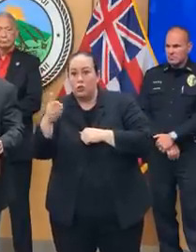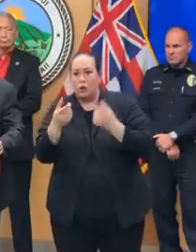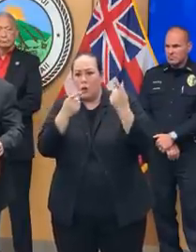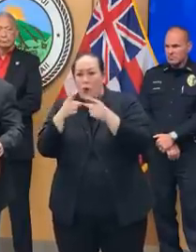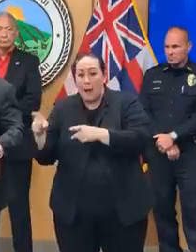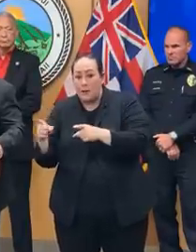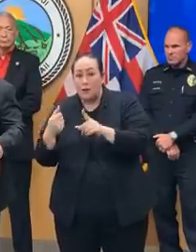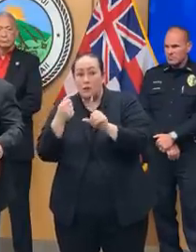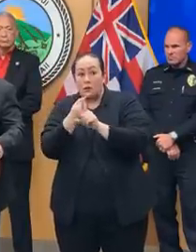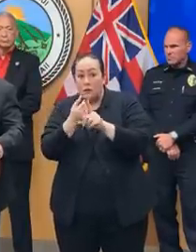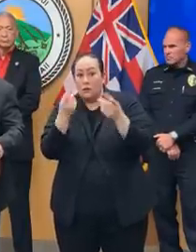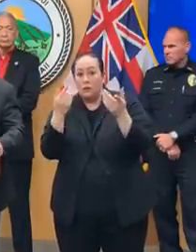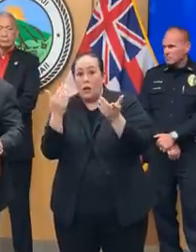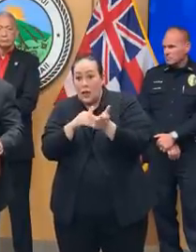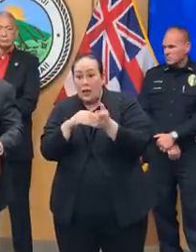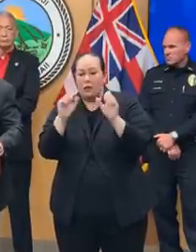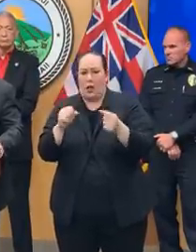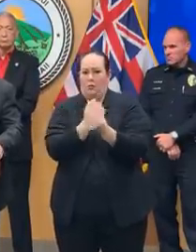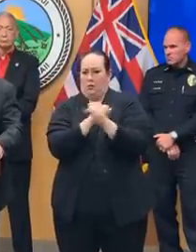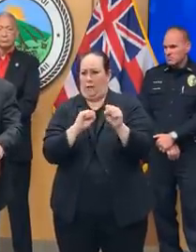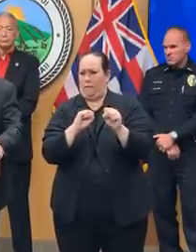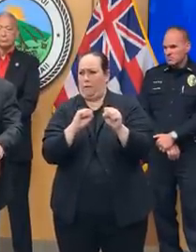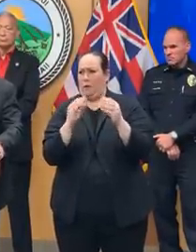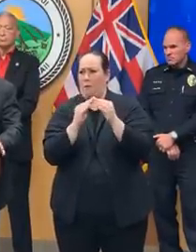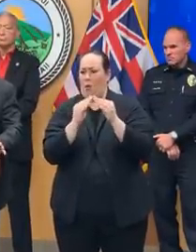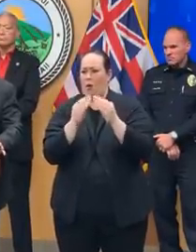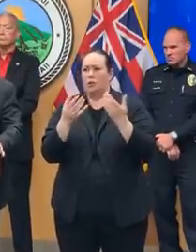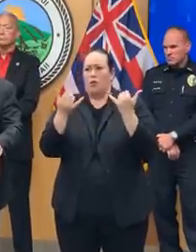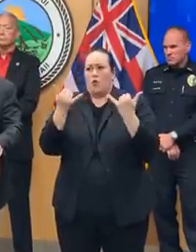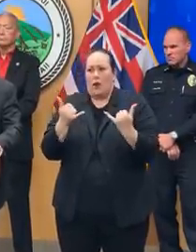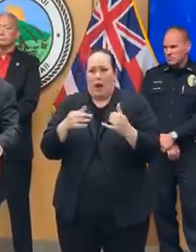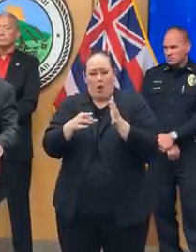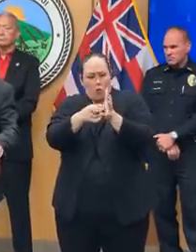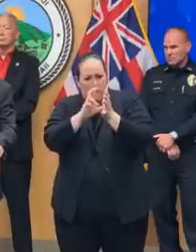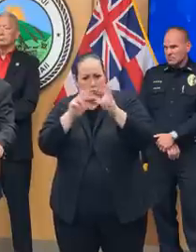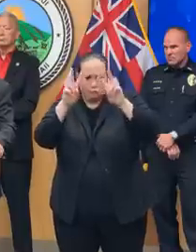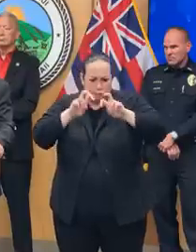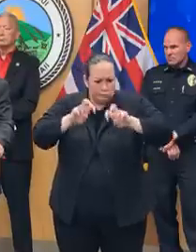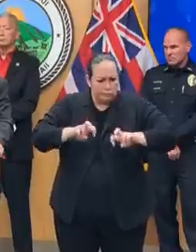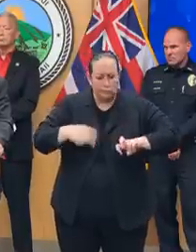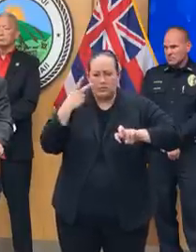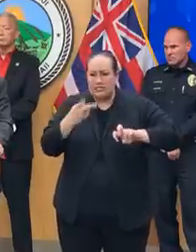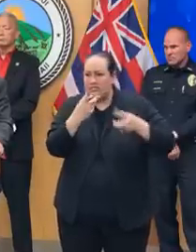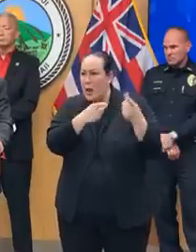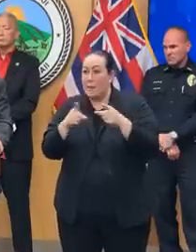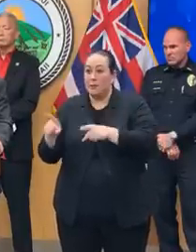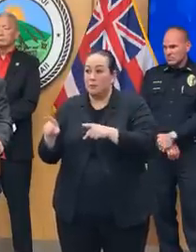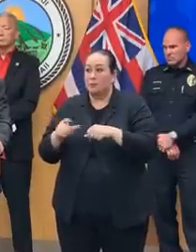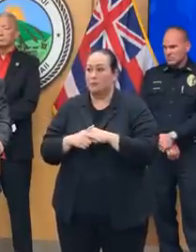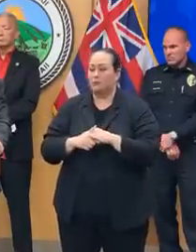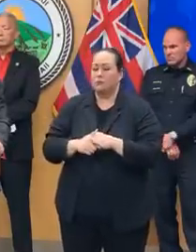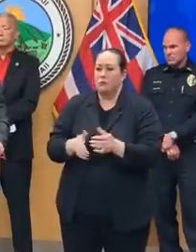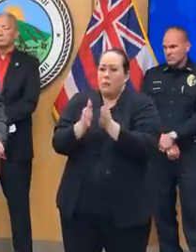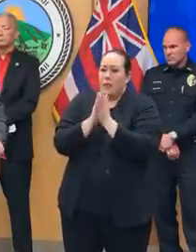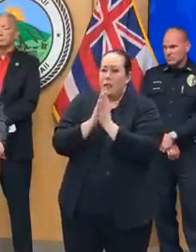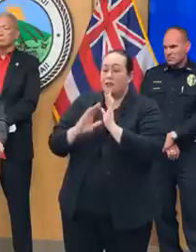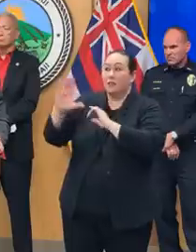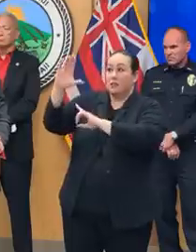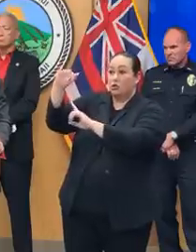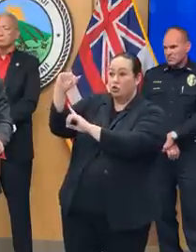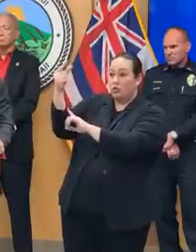start this comprehensive review, right away. And that's what we're doing. So I tasked the Attorney General to do